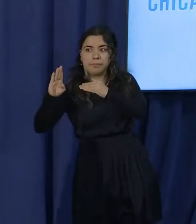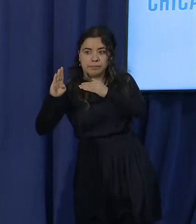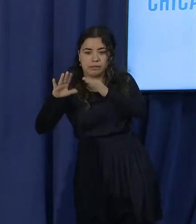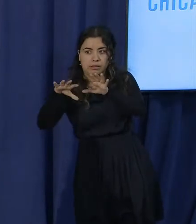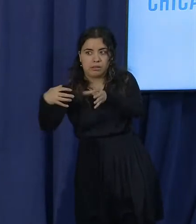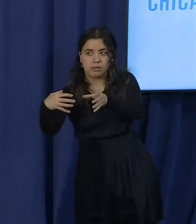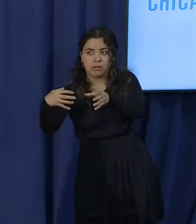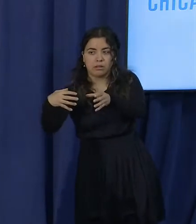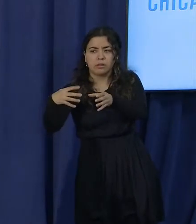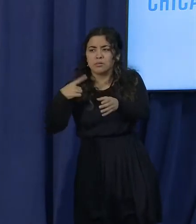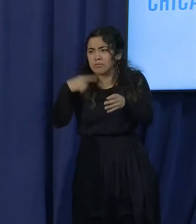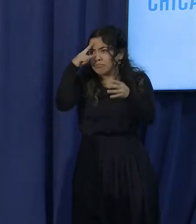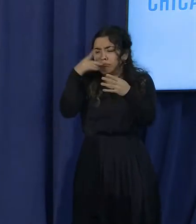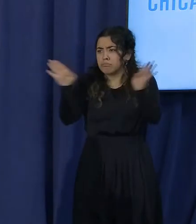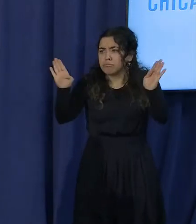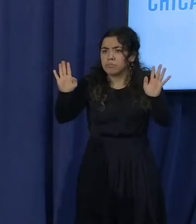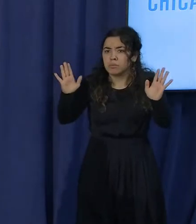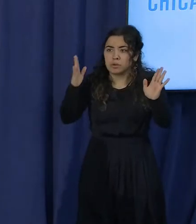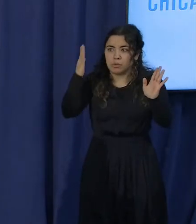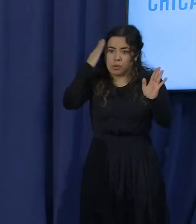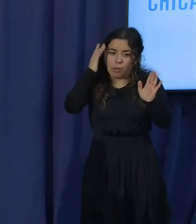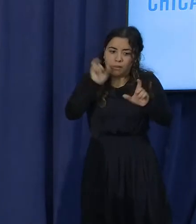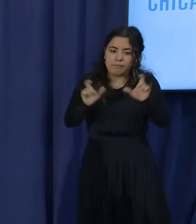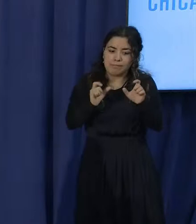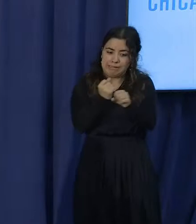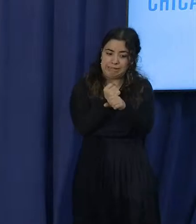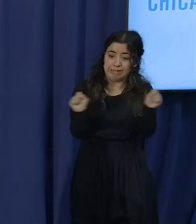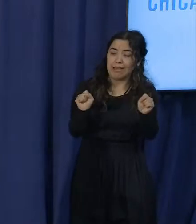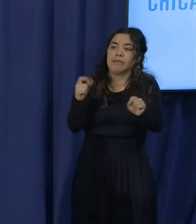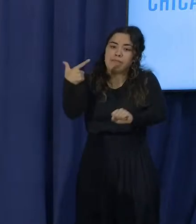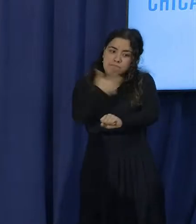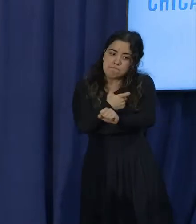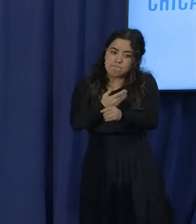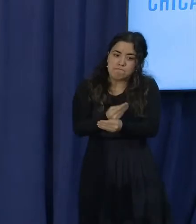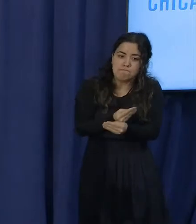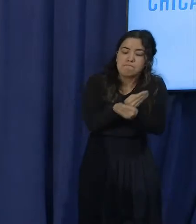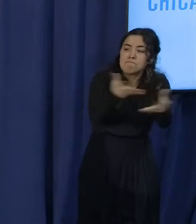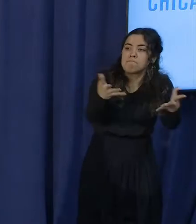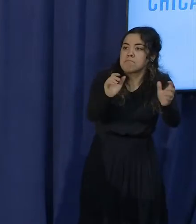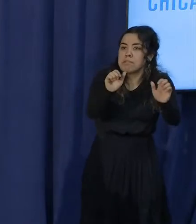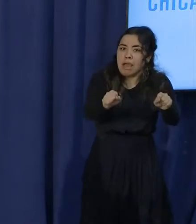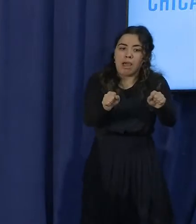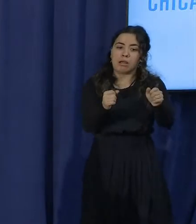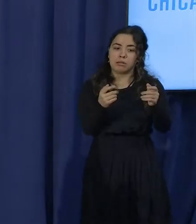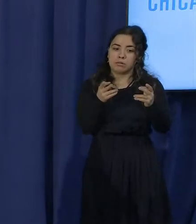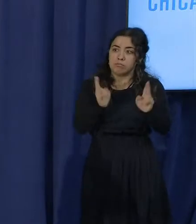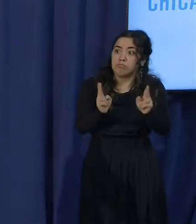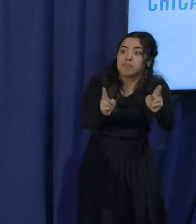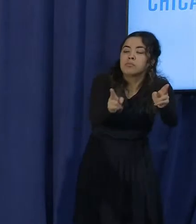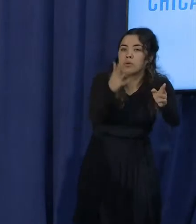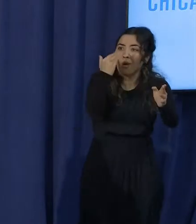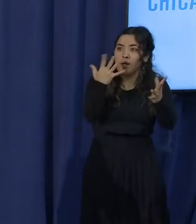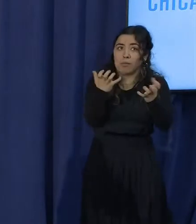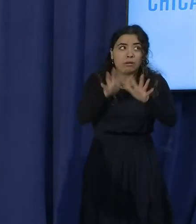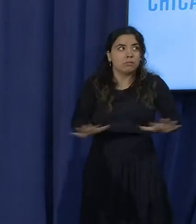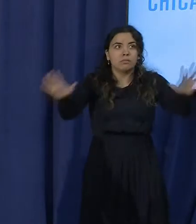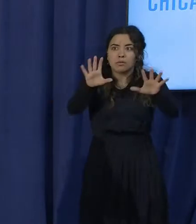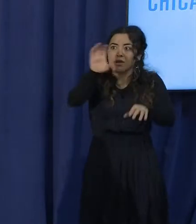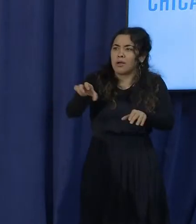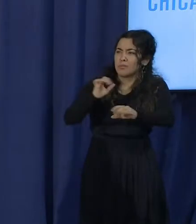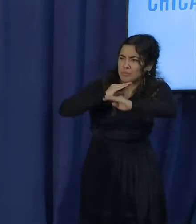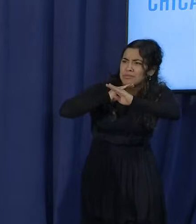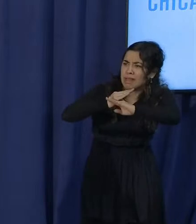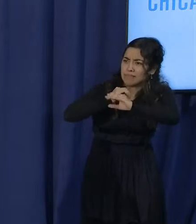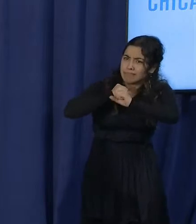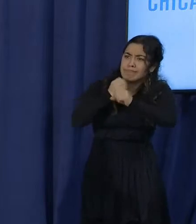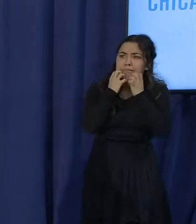goal is to get people vaccinated in these communities at a rate that can make sure that we're protecting Chicago, because getting vaccine into